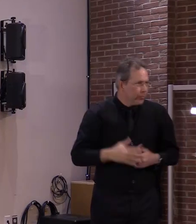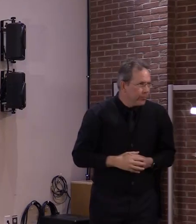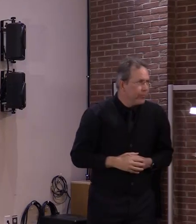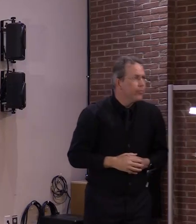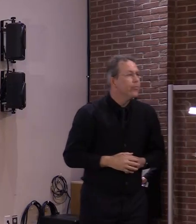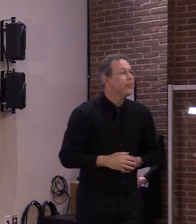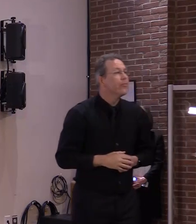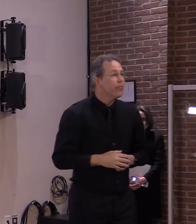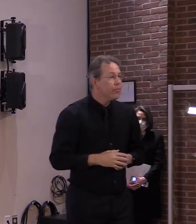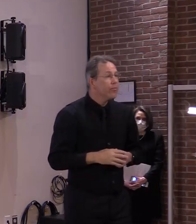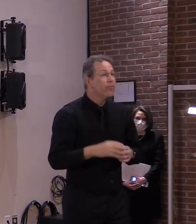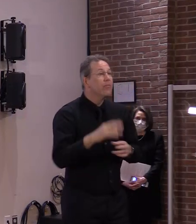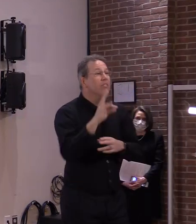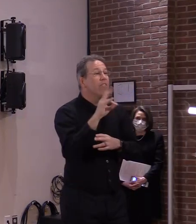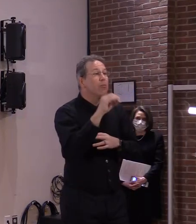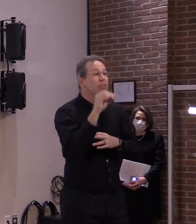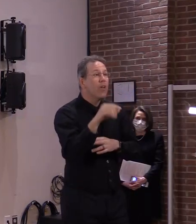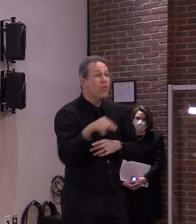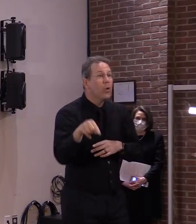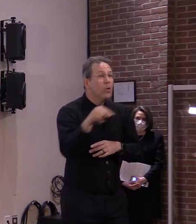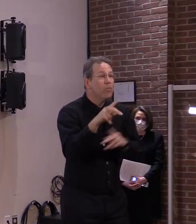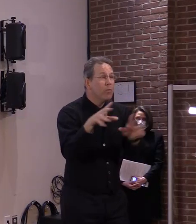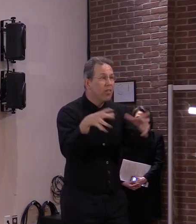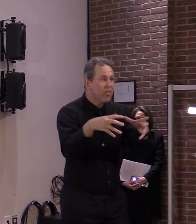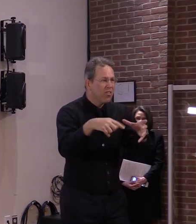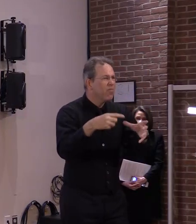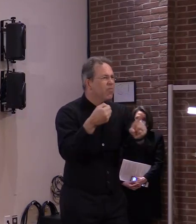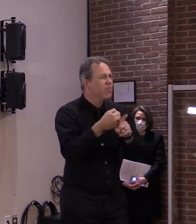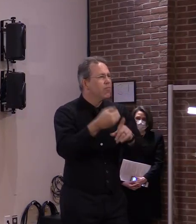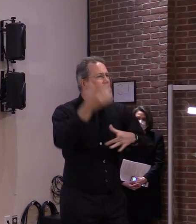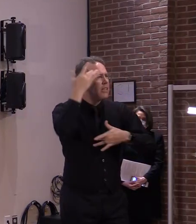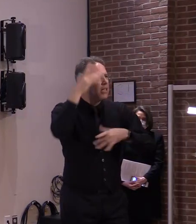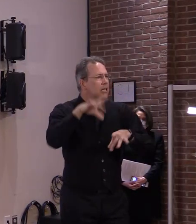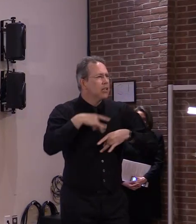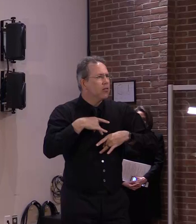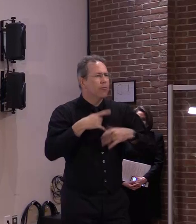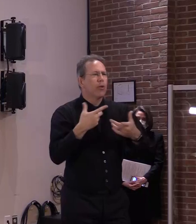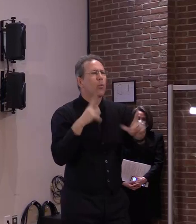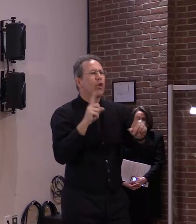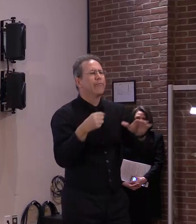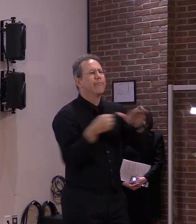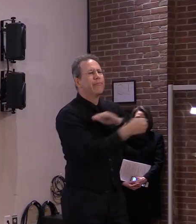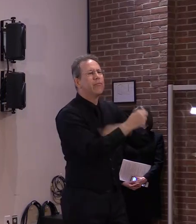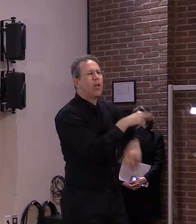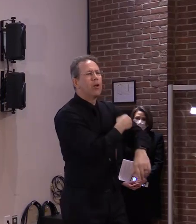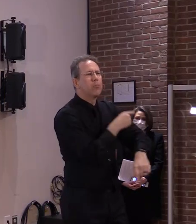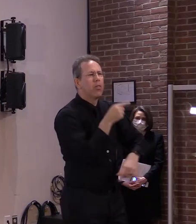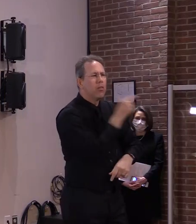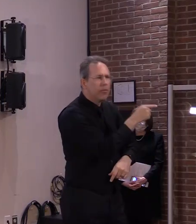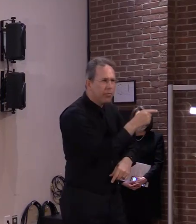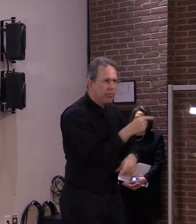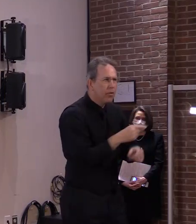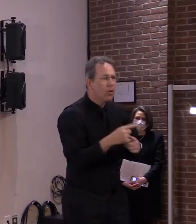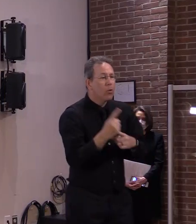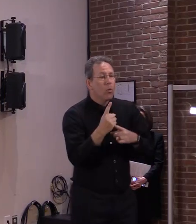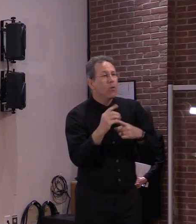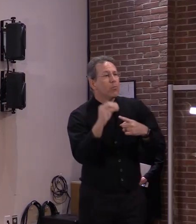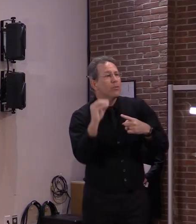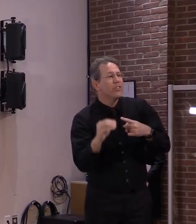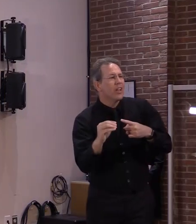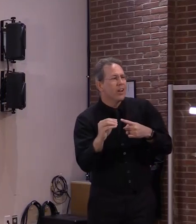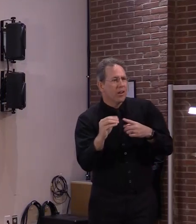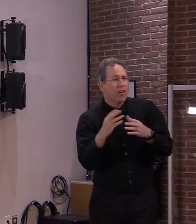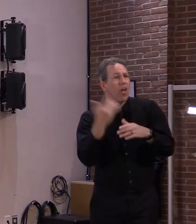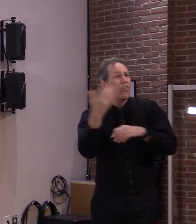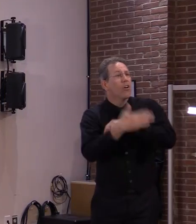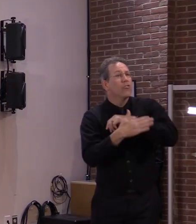to be hospitalized, and 74, or 1%, died. Now, because this